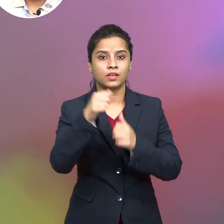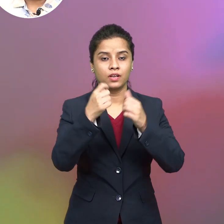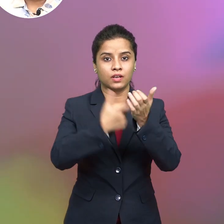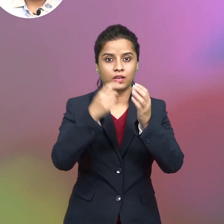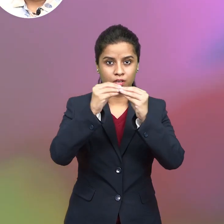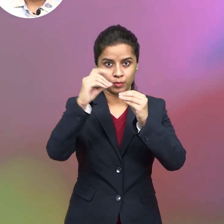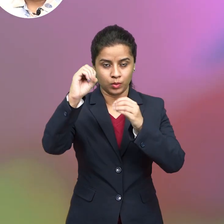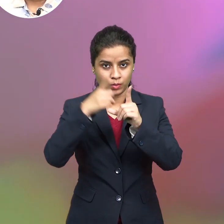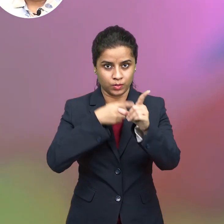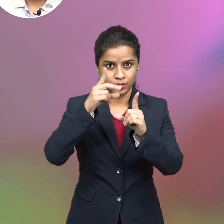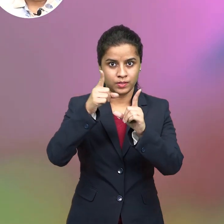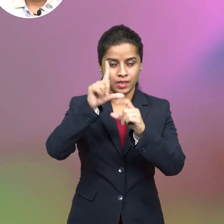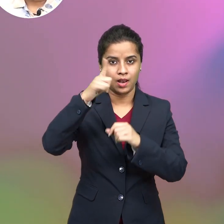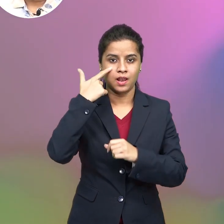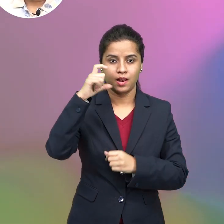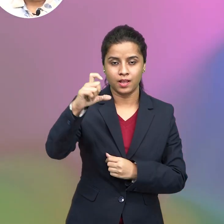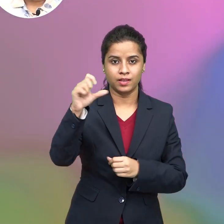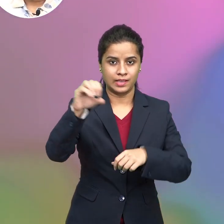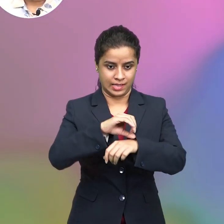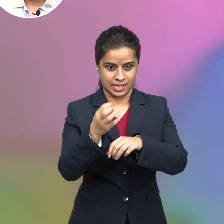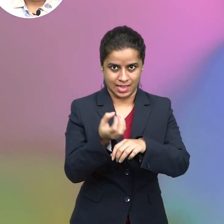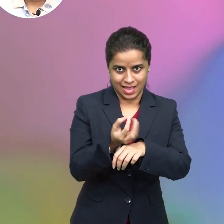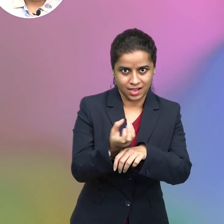Tricarboxylic acid cycle.